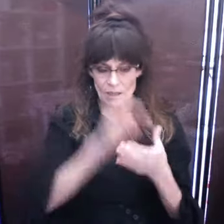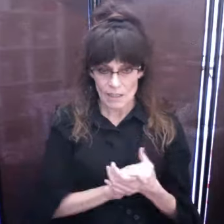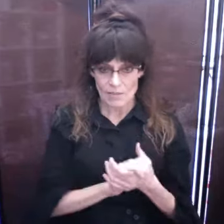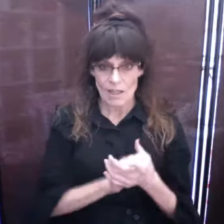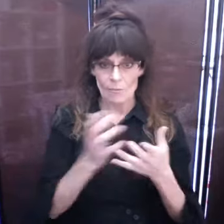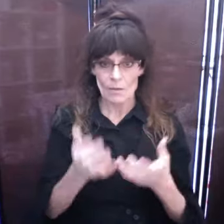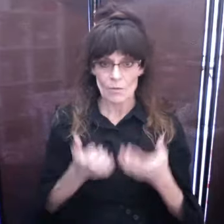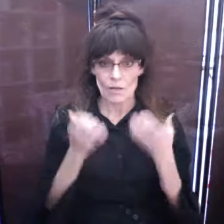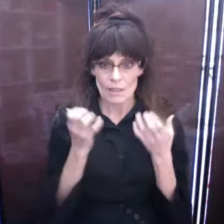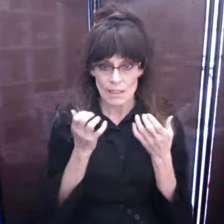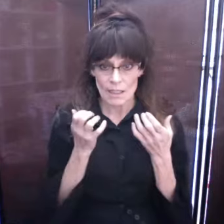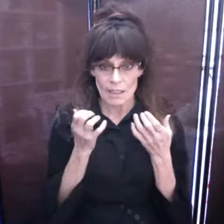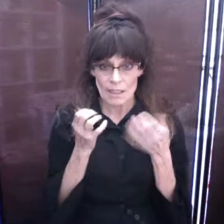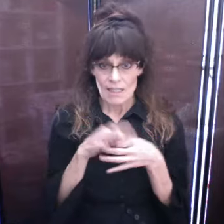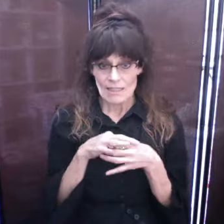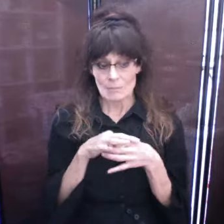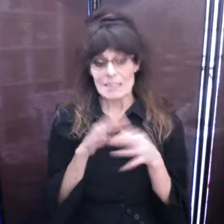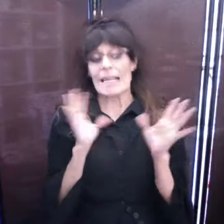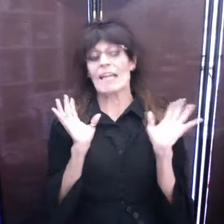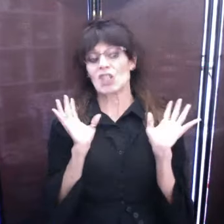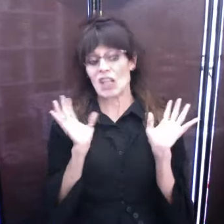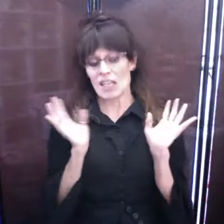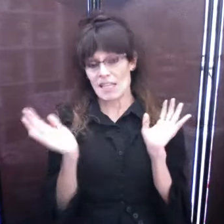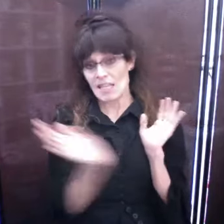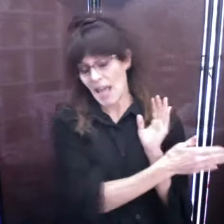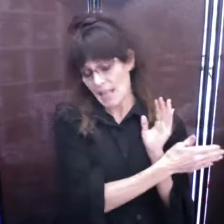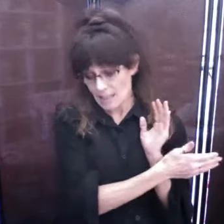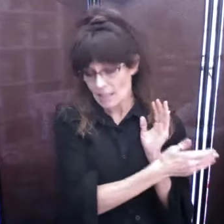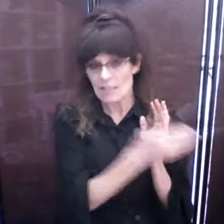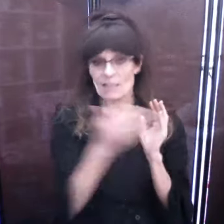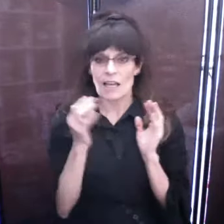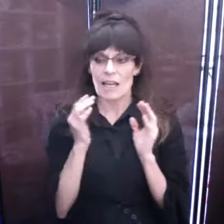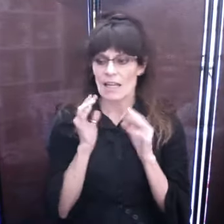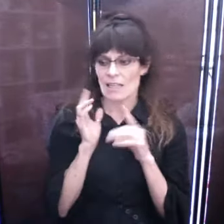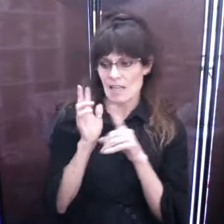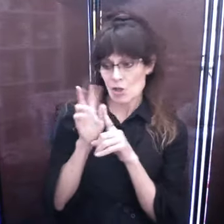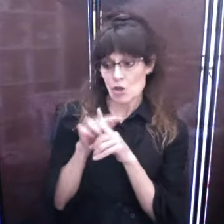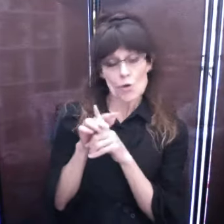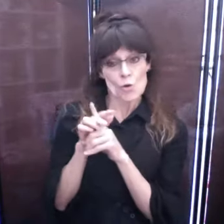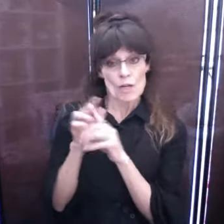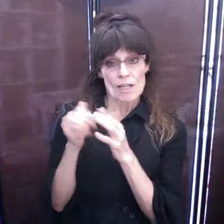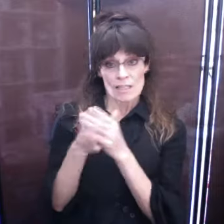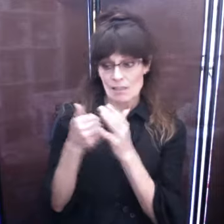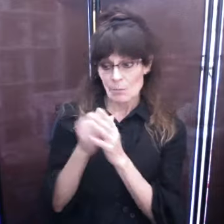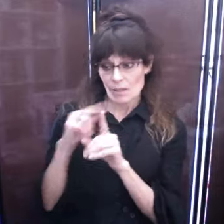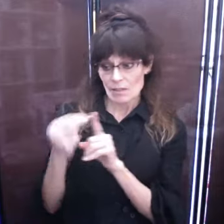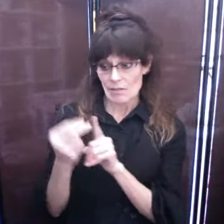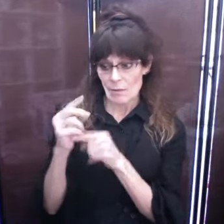to substantiate that, set that aside, and take on your perspective and your belief system about my life and